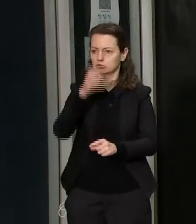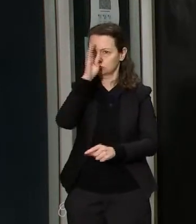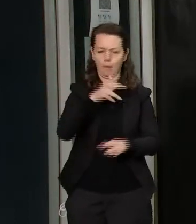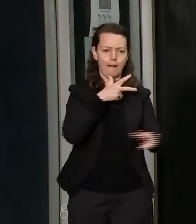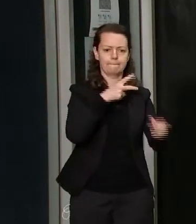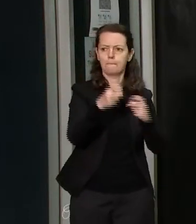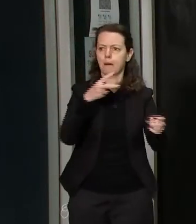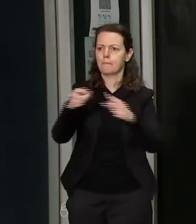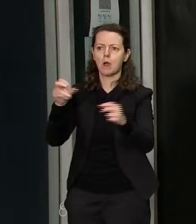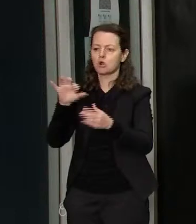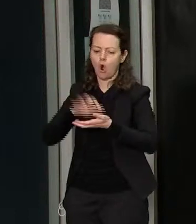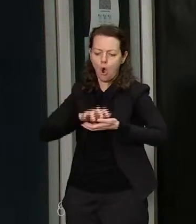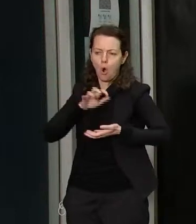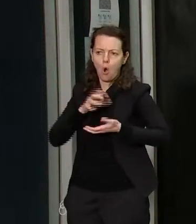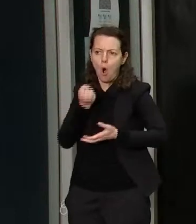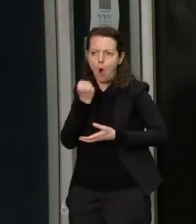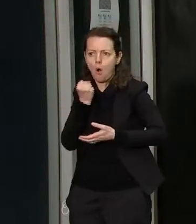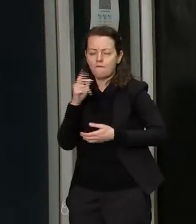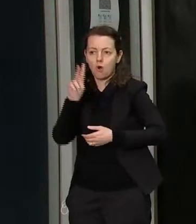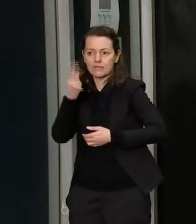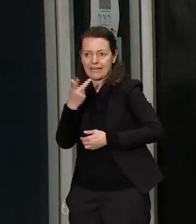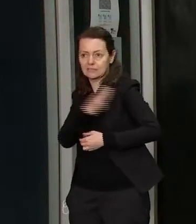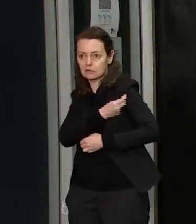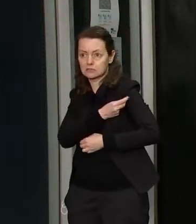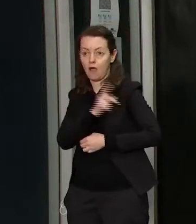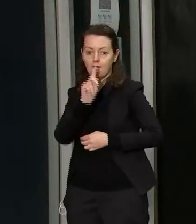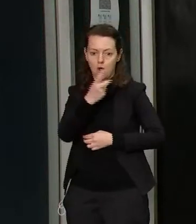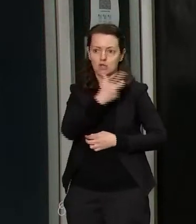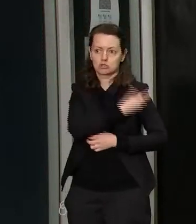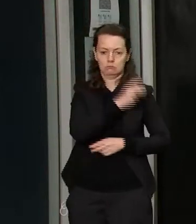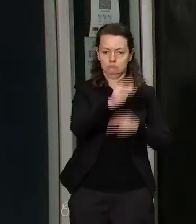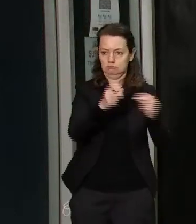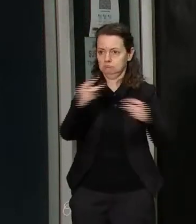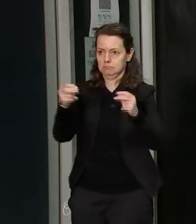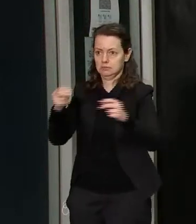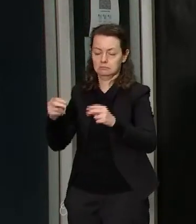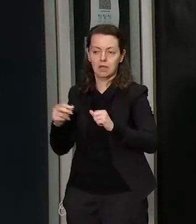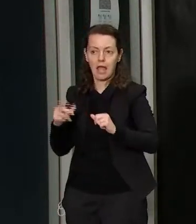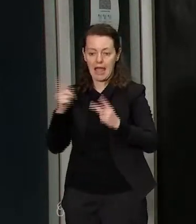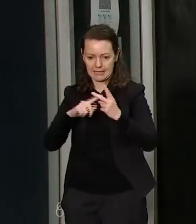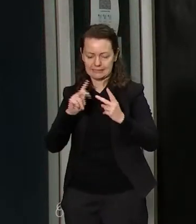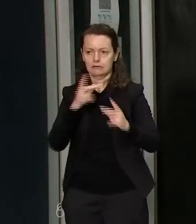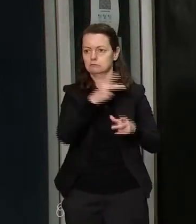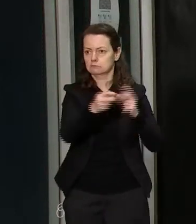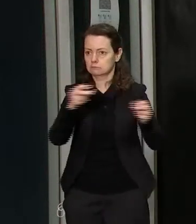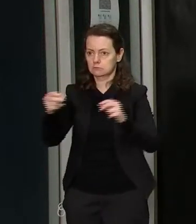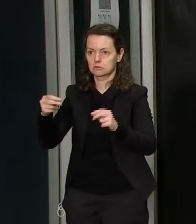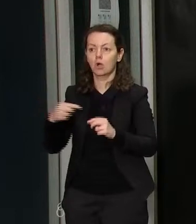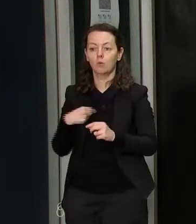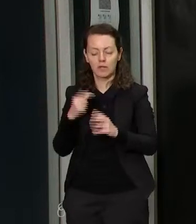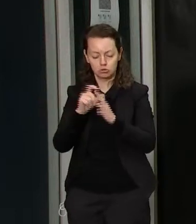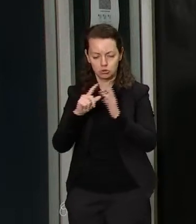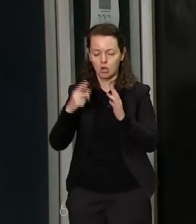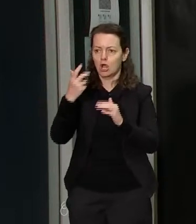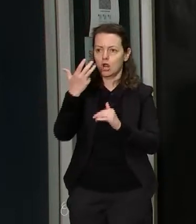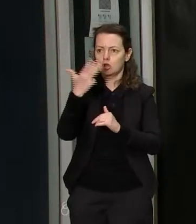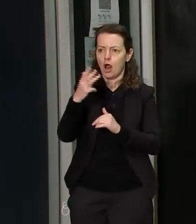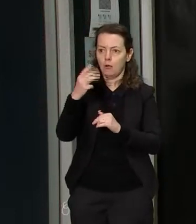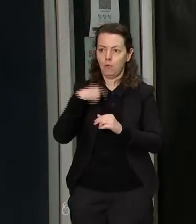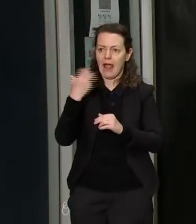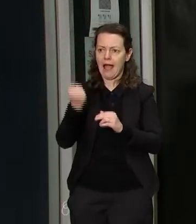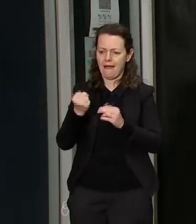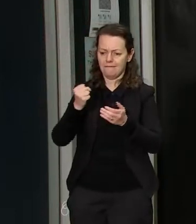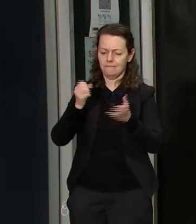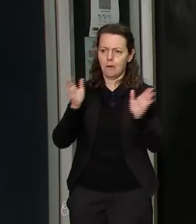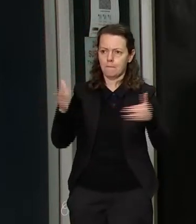second doses. You go and deliver everything you've got. Now, we are doing that. 93% utilisation, 40% of the